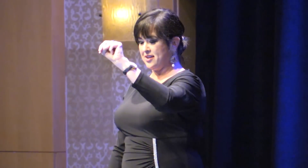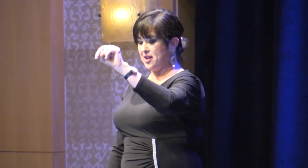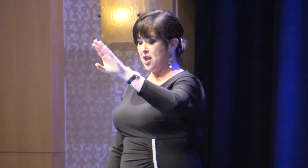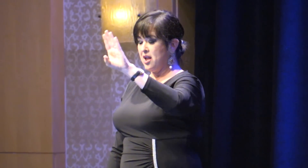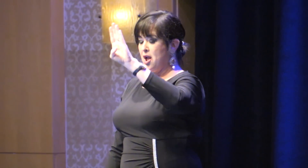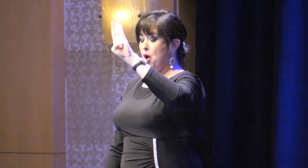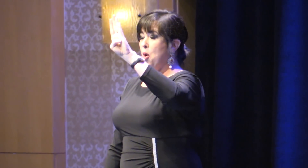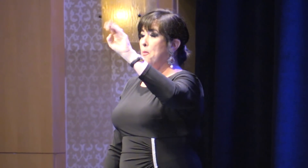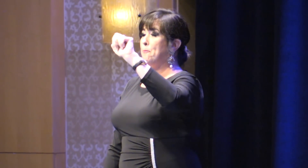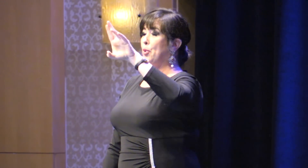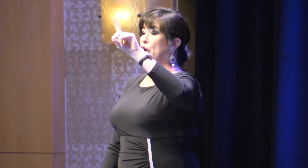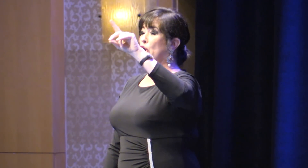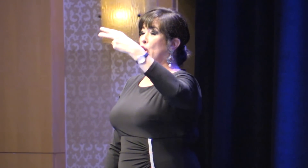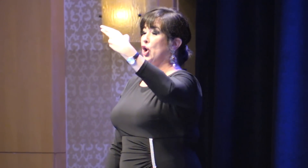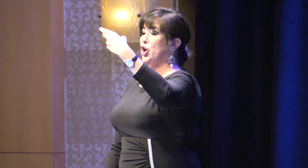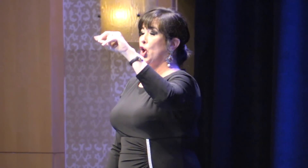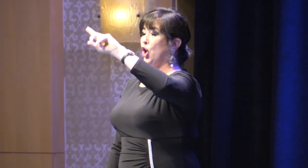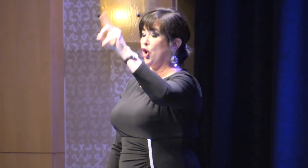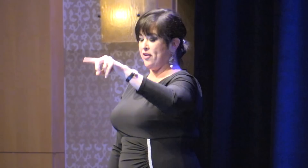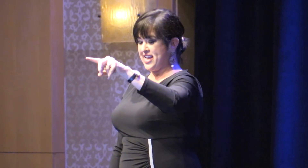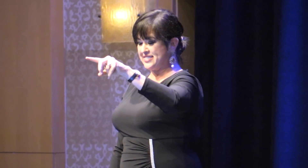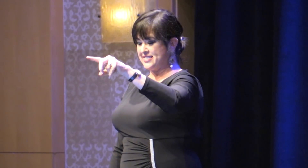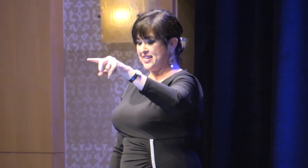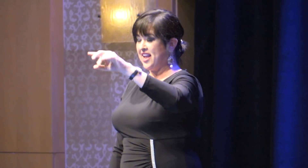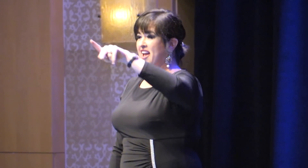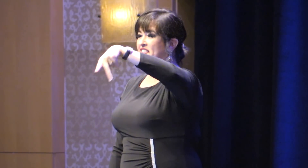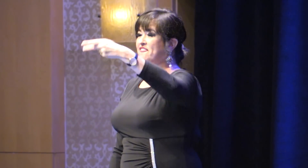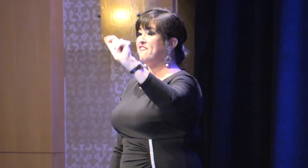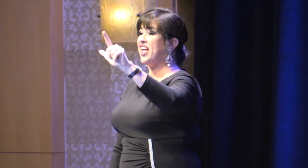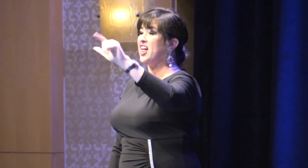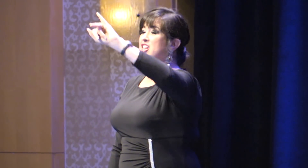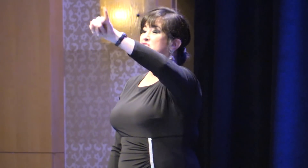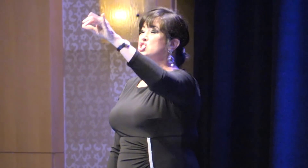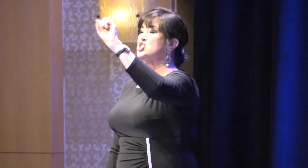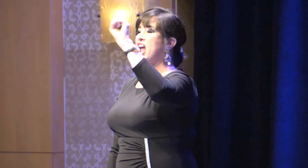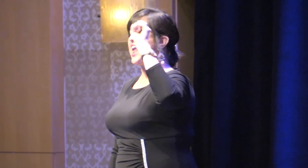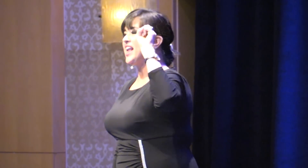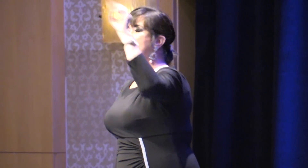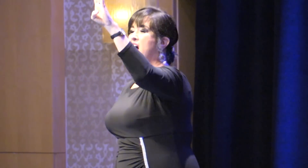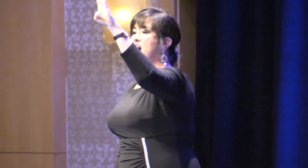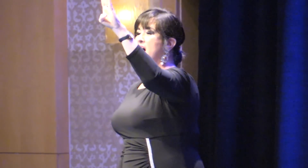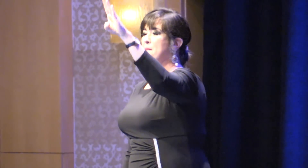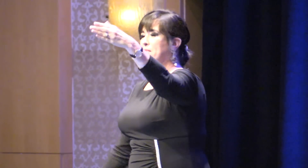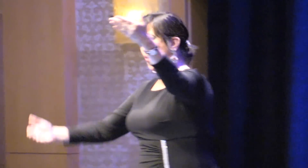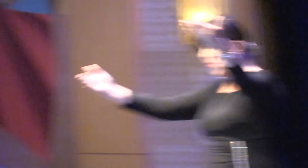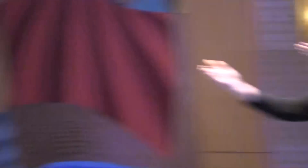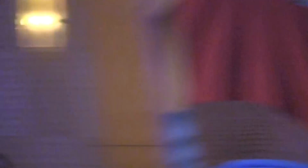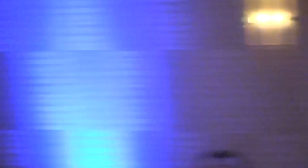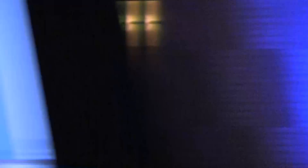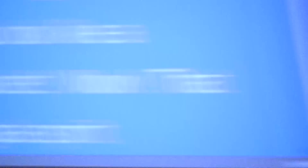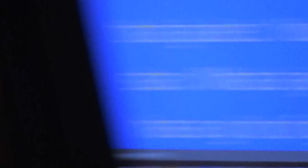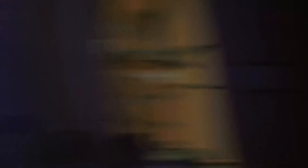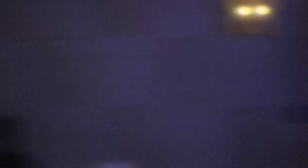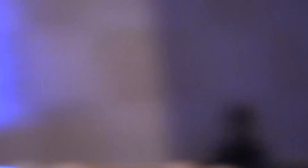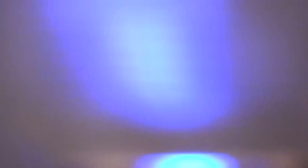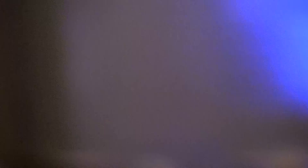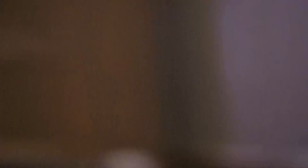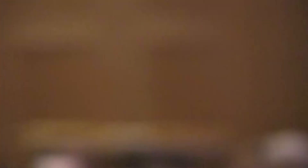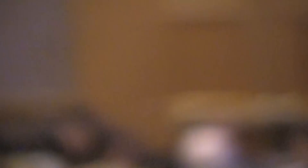Carrie Hobson, Bernard Hurwitz, and Phil Jacob. Welcome, everyone, and thank you